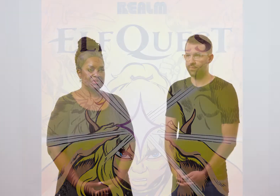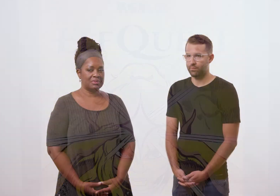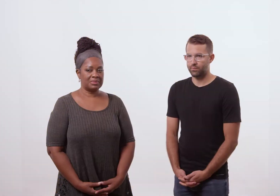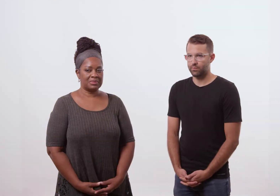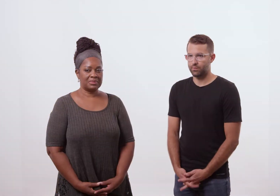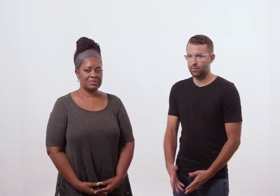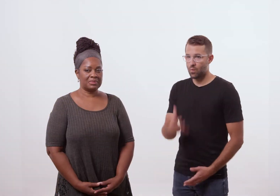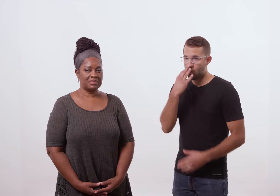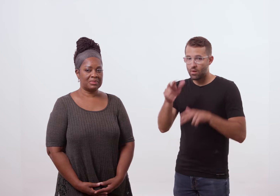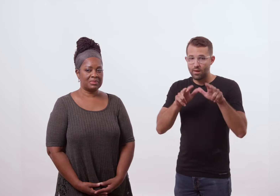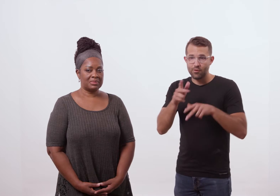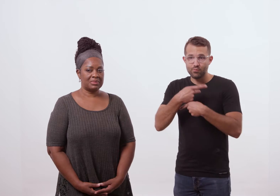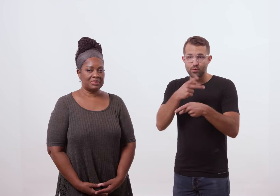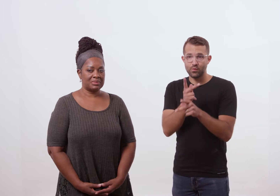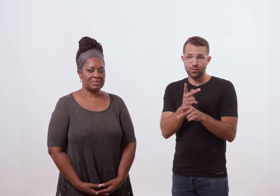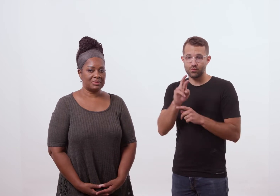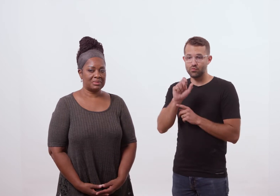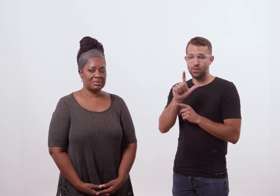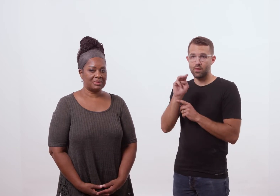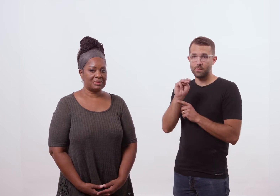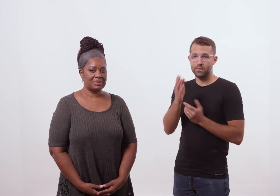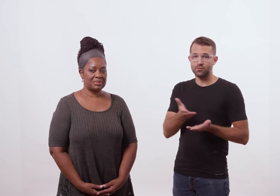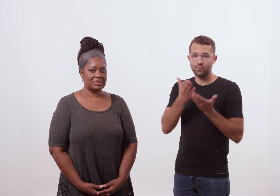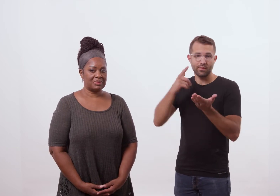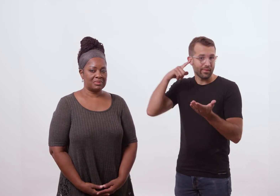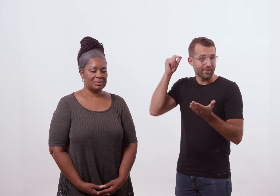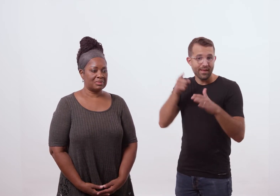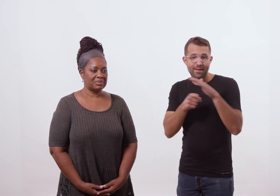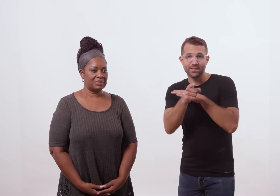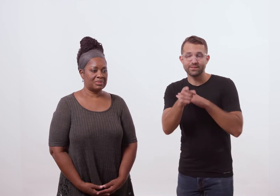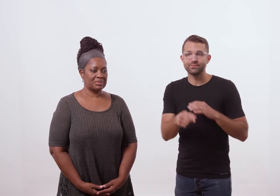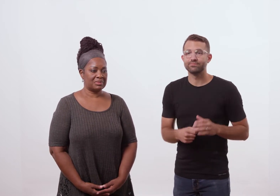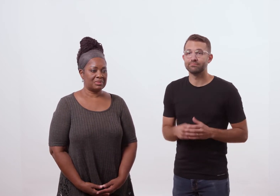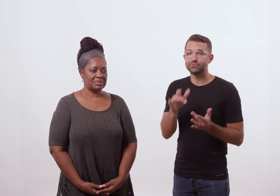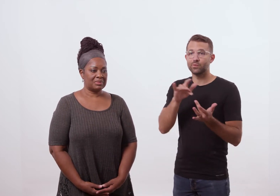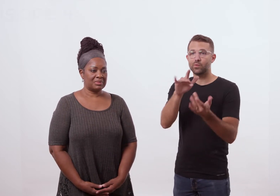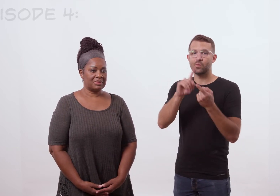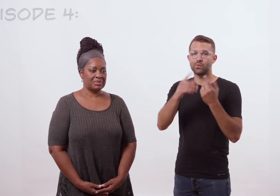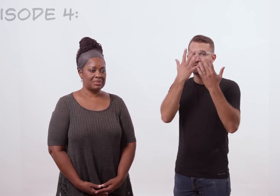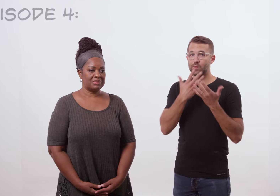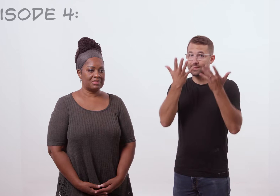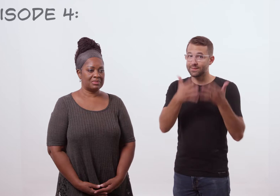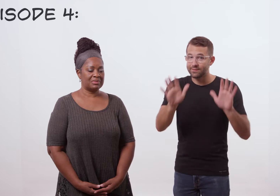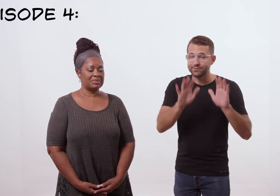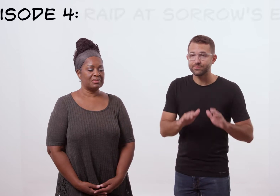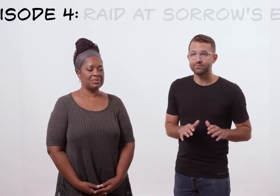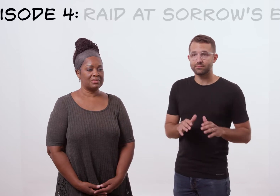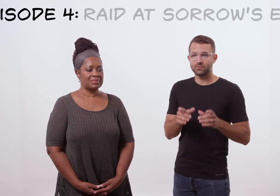Wolfrider Productions and Realm present ElfQuest, Journey to Sorrow's End, directed by Fred Greenhalgh. Episode